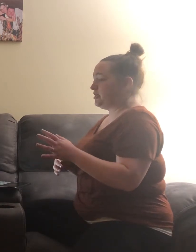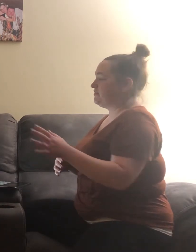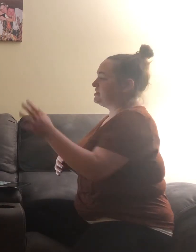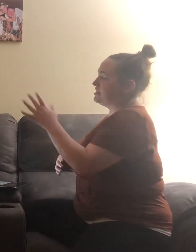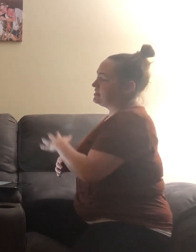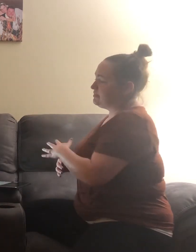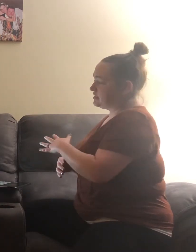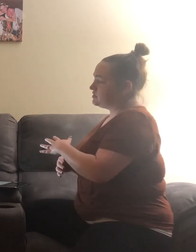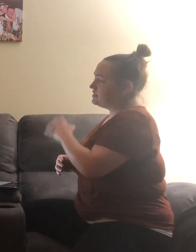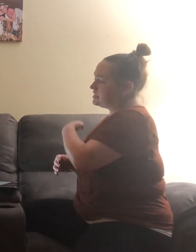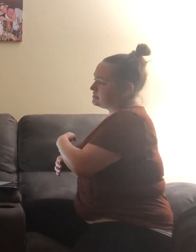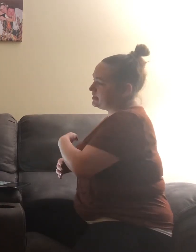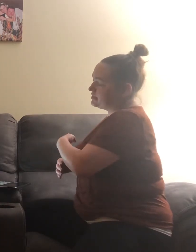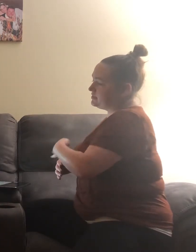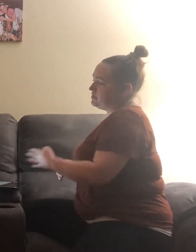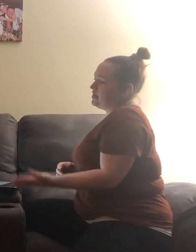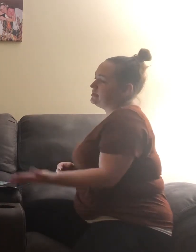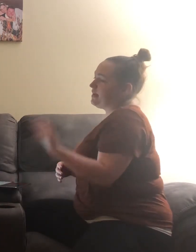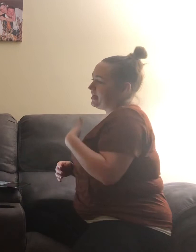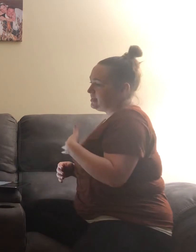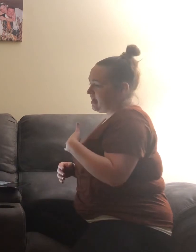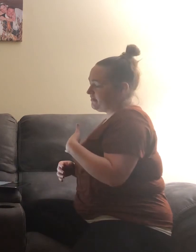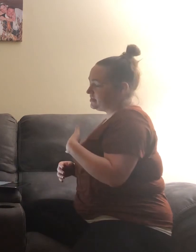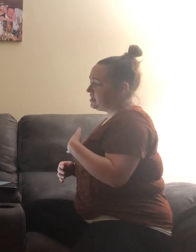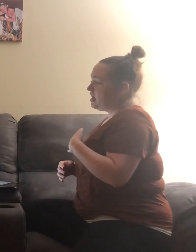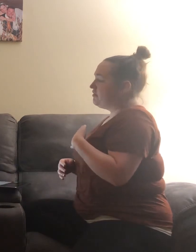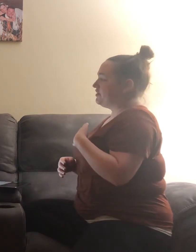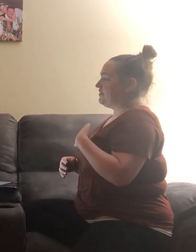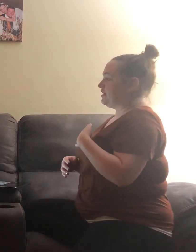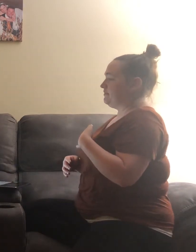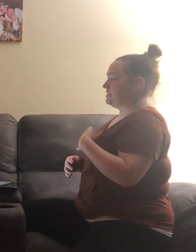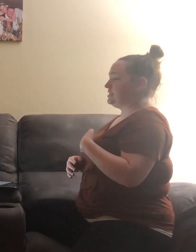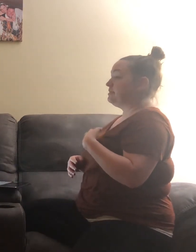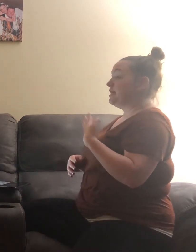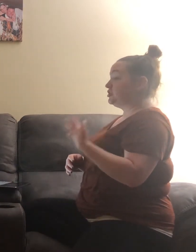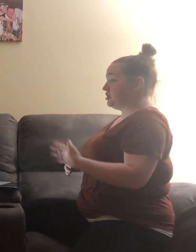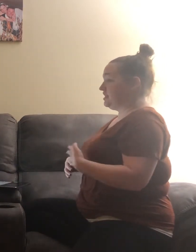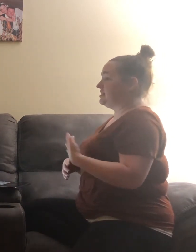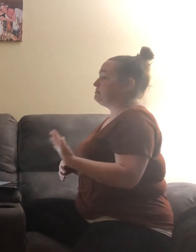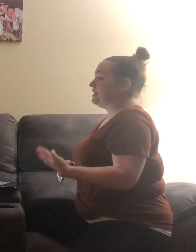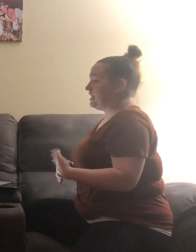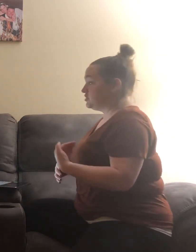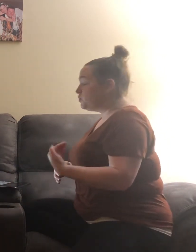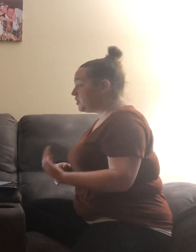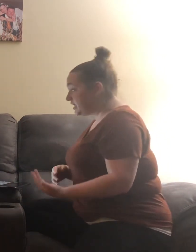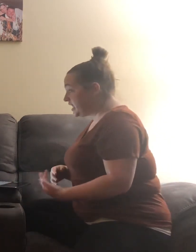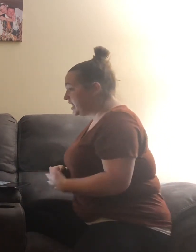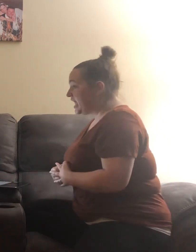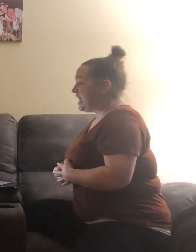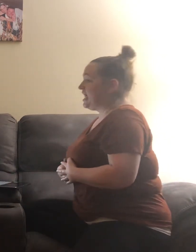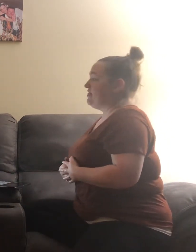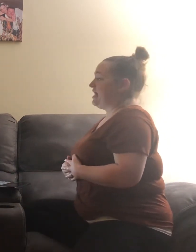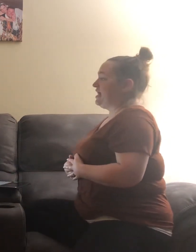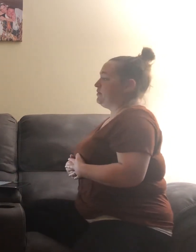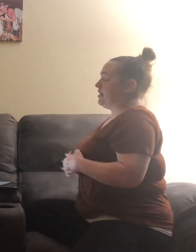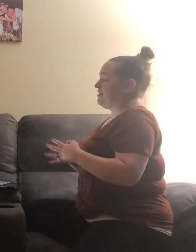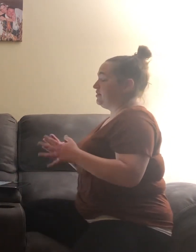for 6 months. So in 6 months, we'll see you guys back in the office for a follow-up visit to make sure that this plan is working and that we're having really